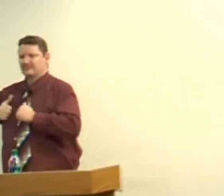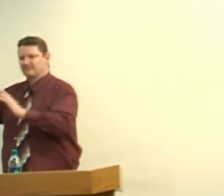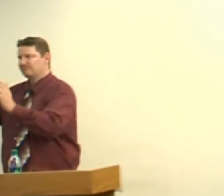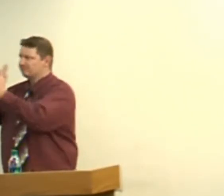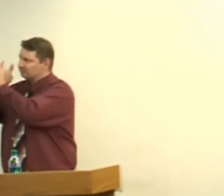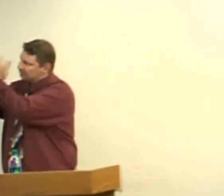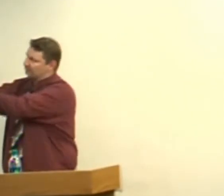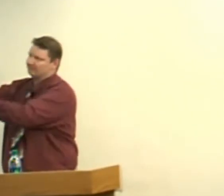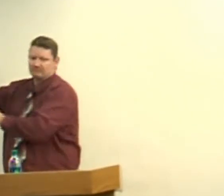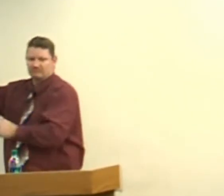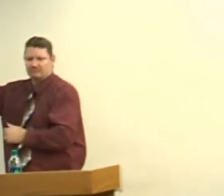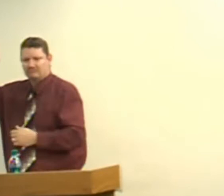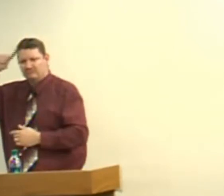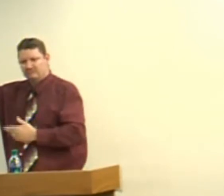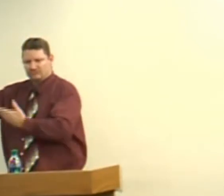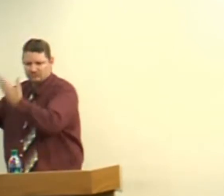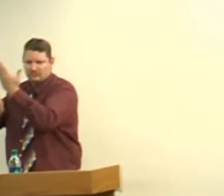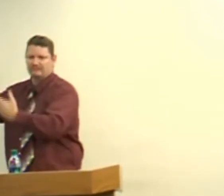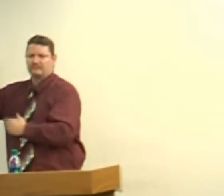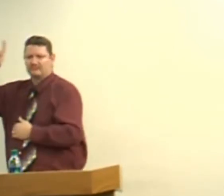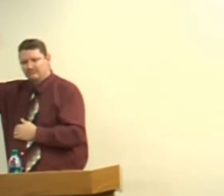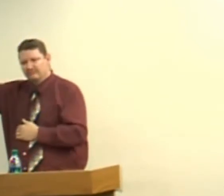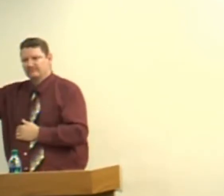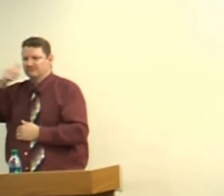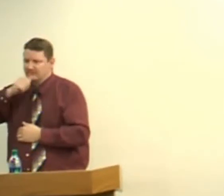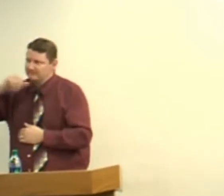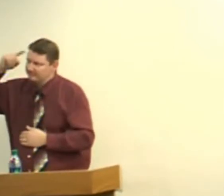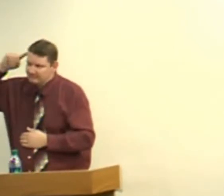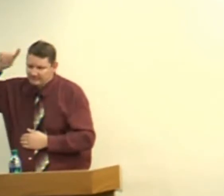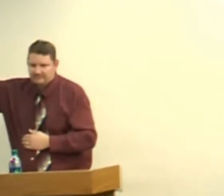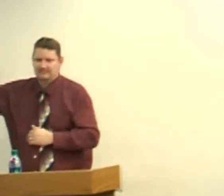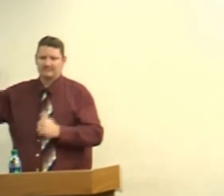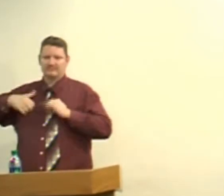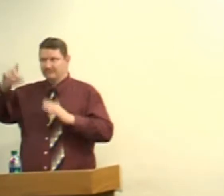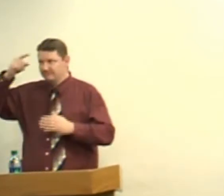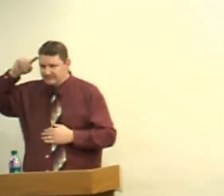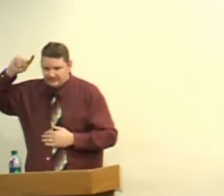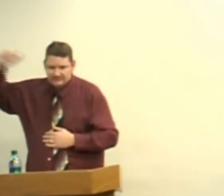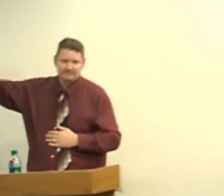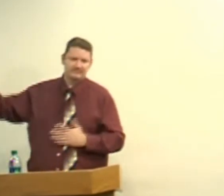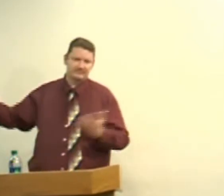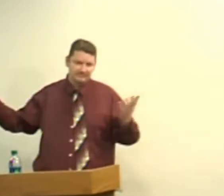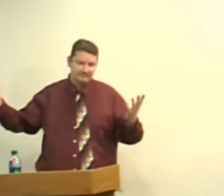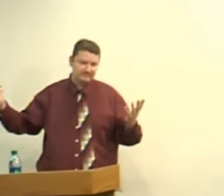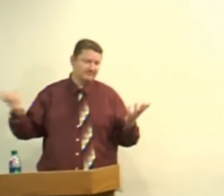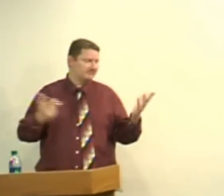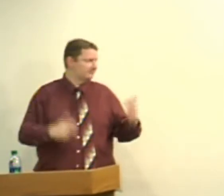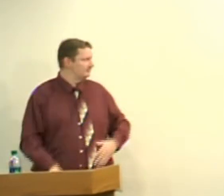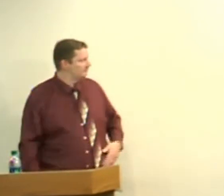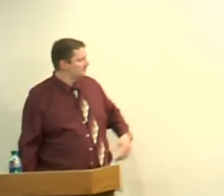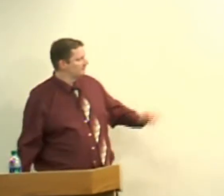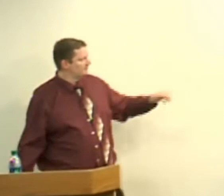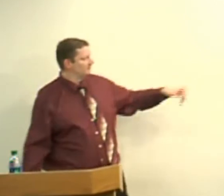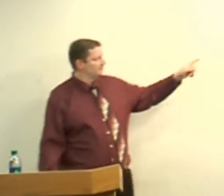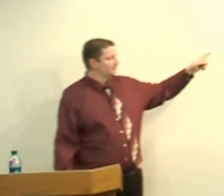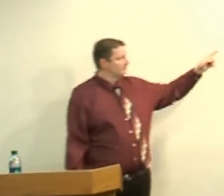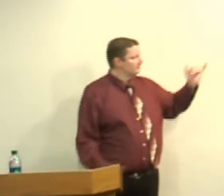will follow. Who you will sacrifice for, who you will serve, and who you will bear all things for. that would be God.